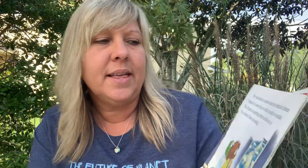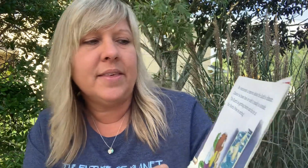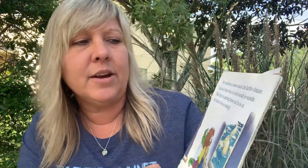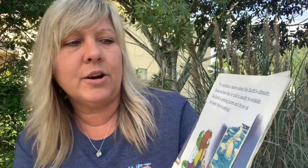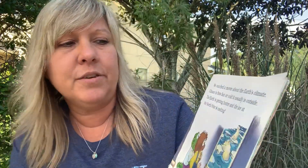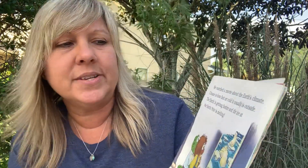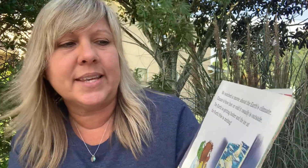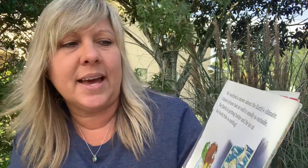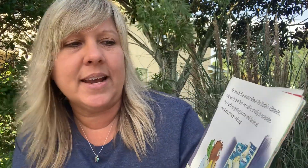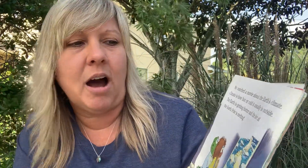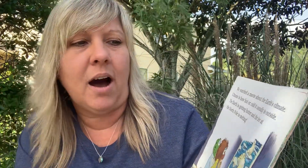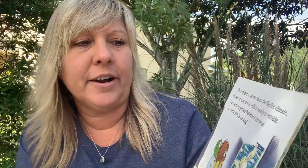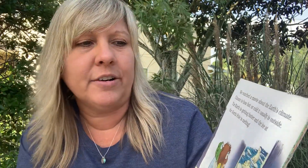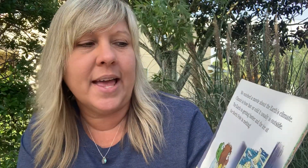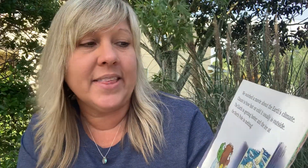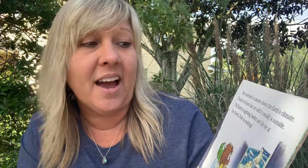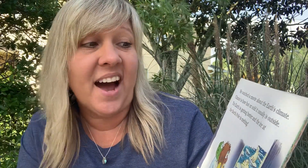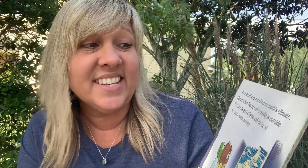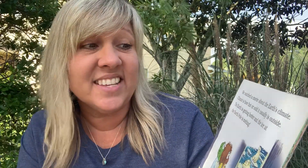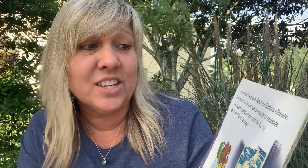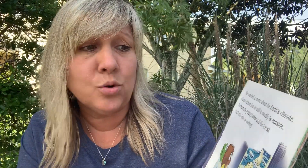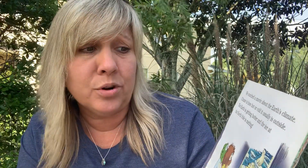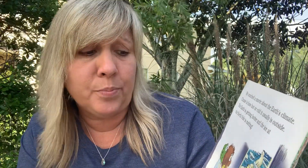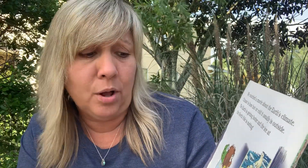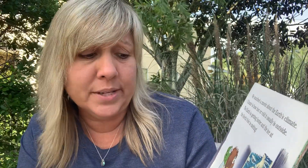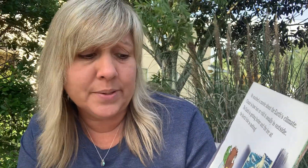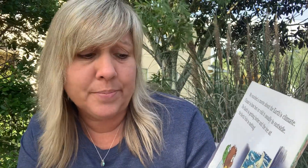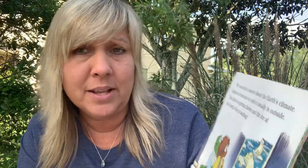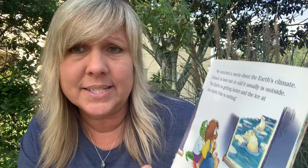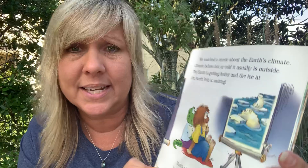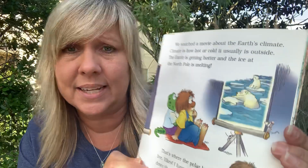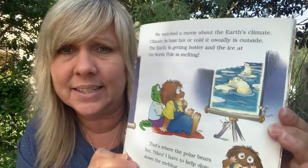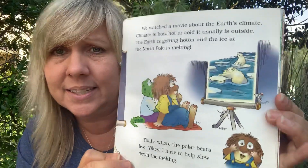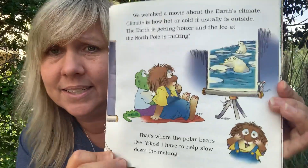The Earth is getting hotter and the ice at the North Pole is melting.